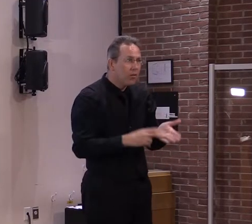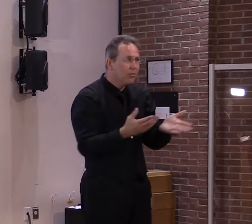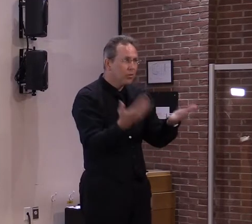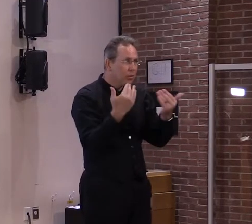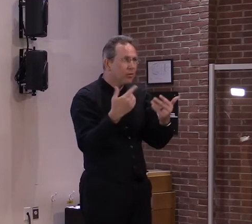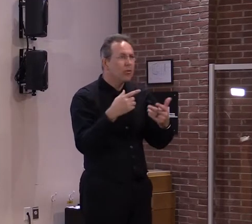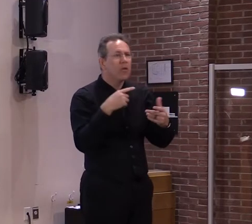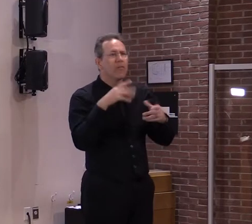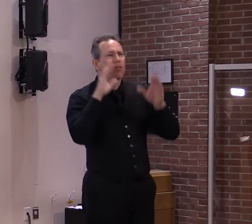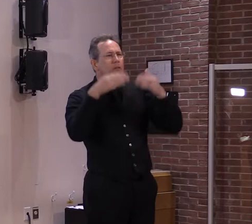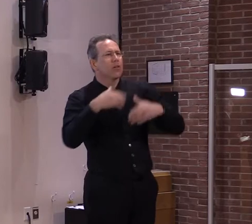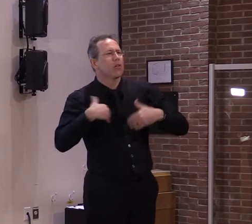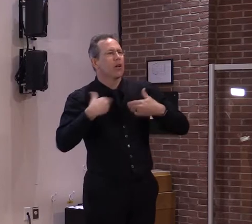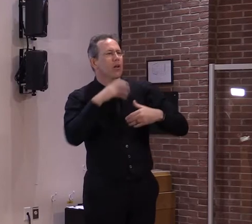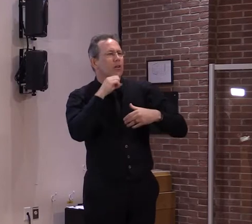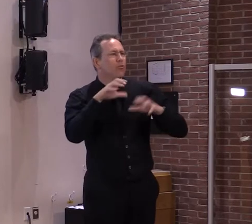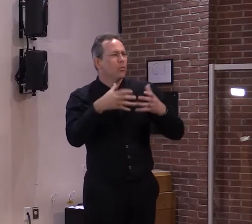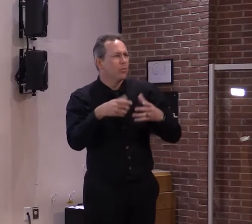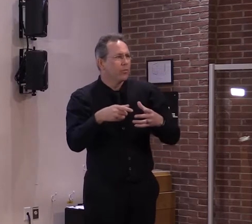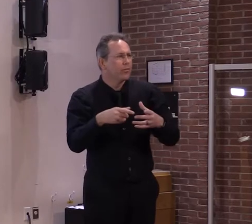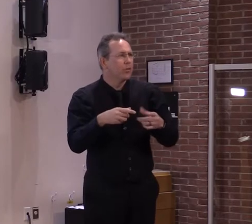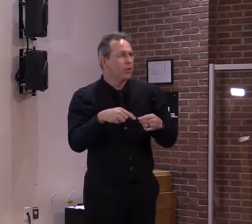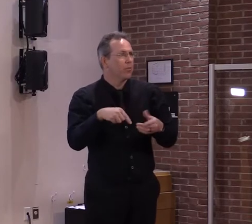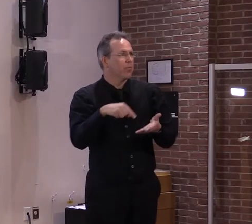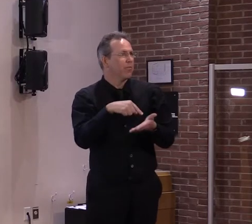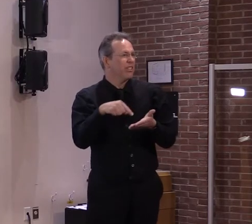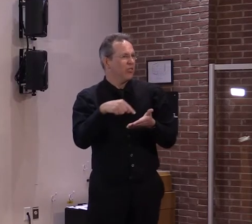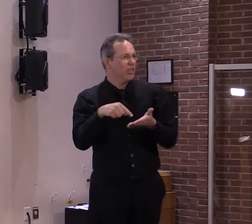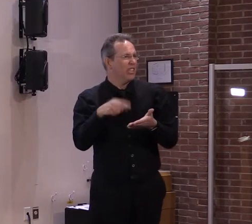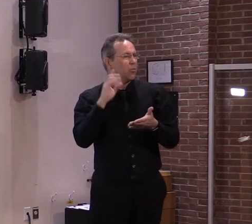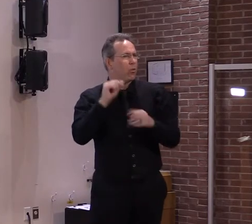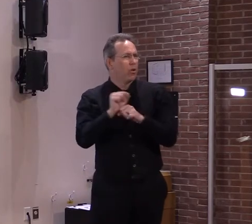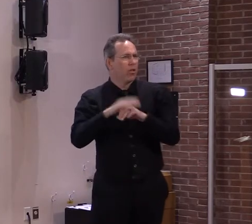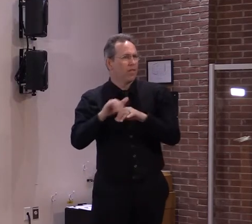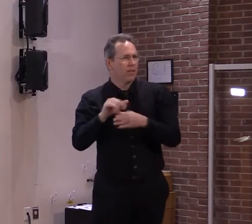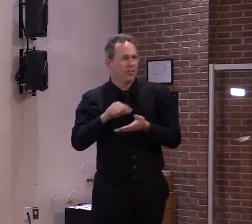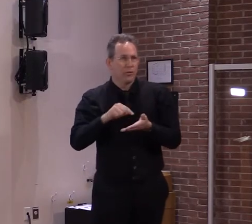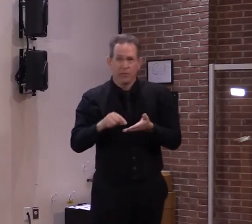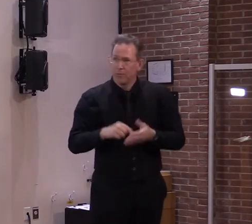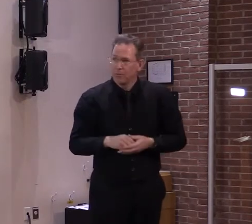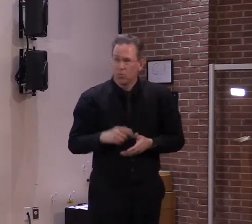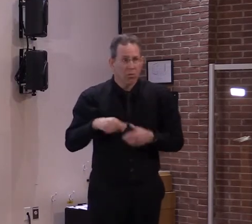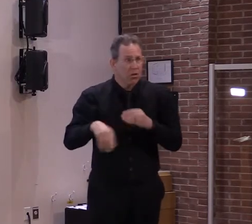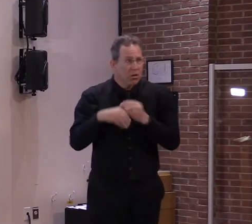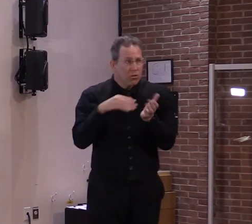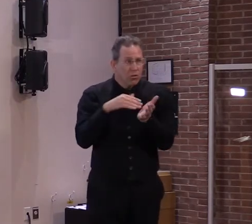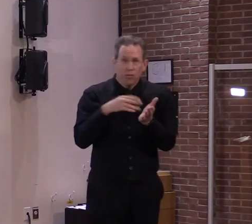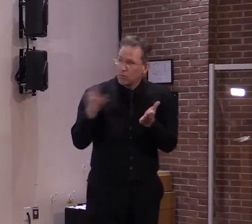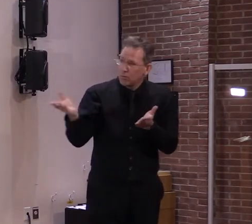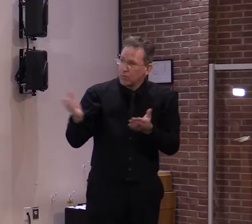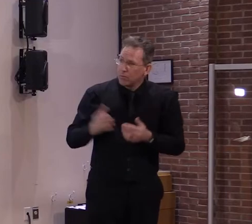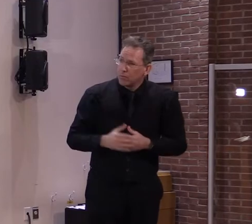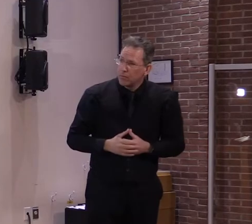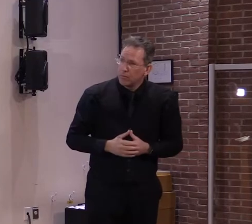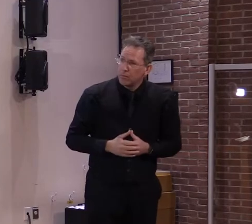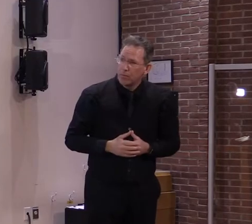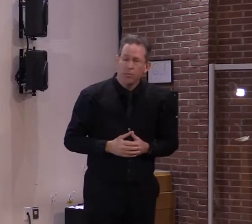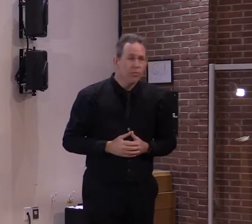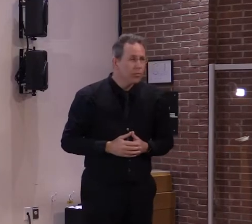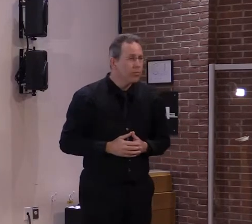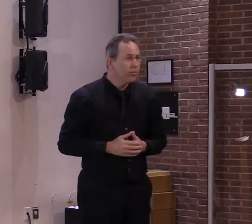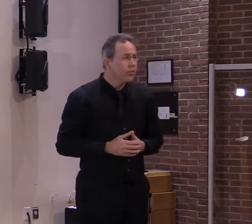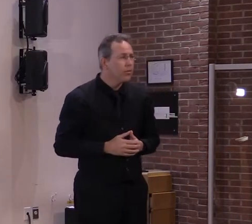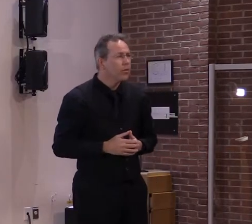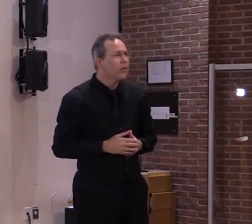Sooner than that, in the next few days. And Dr. Levine can add to that. The only thing I wanted to add